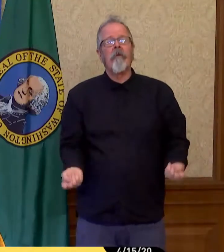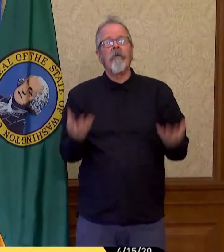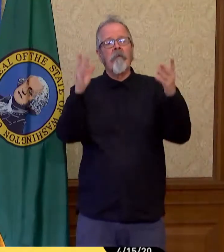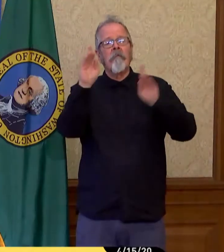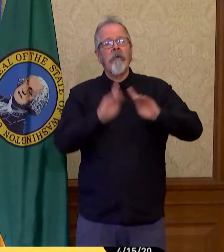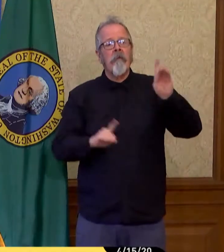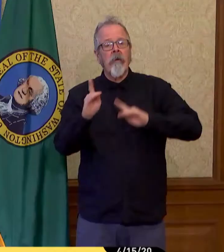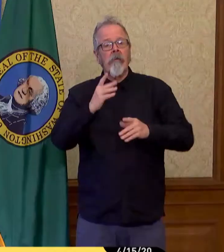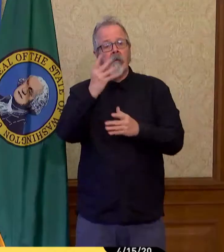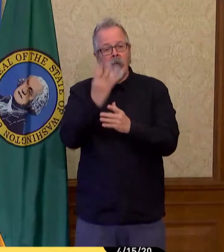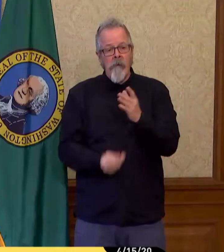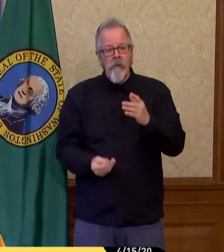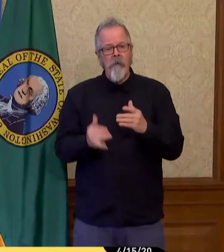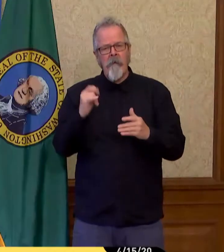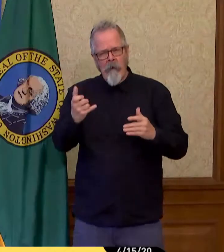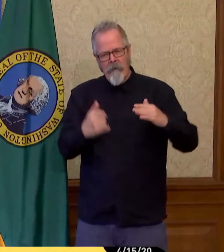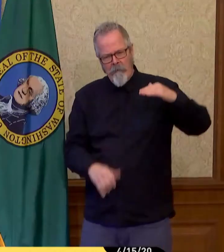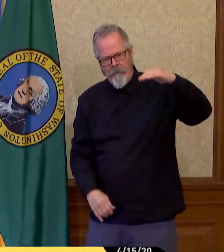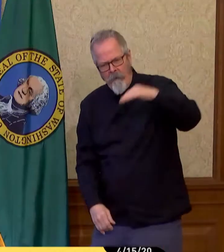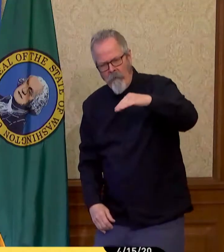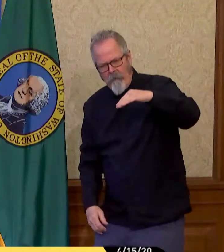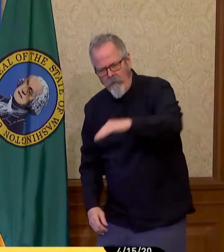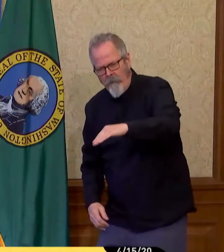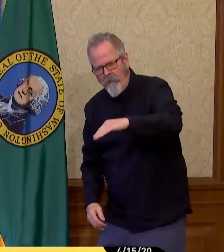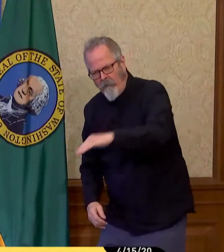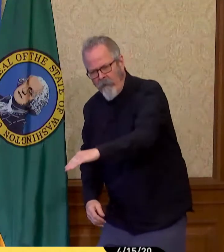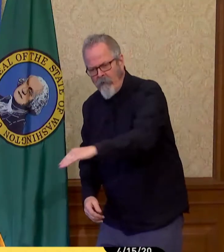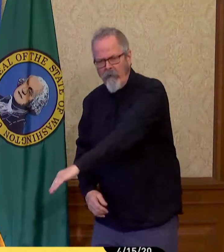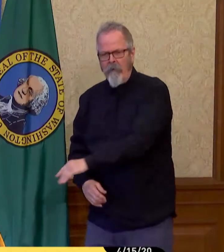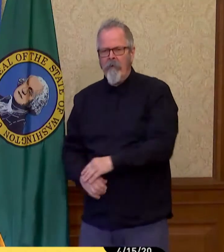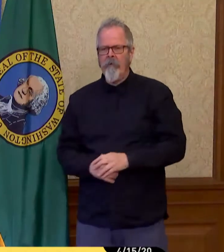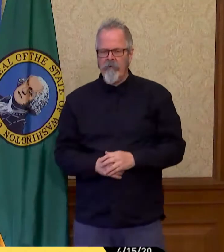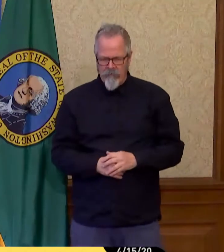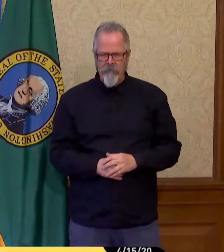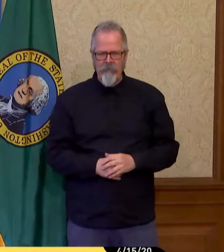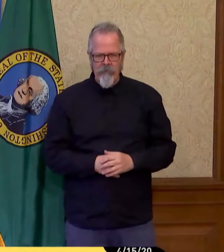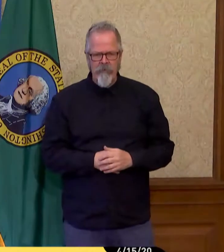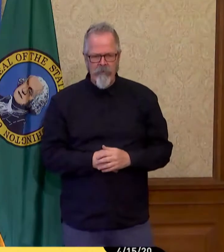not out of the woods yet. Now, this graph also has this disturbing information.